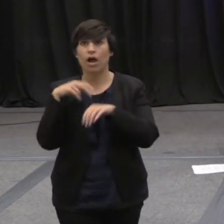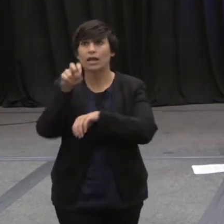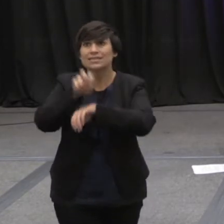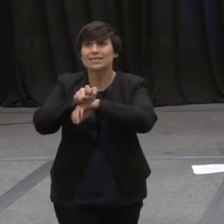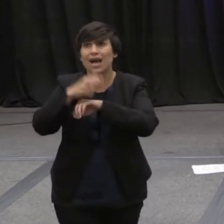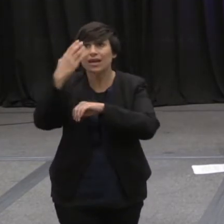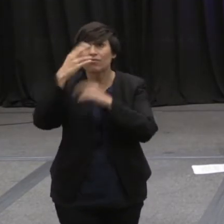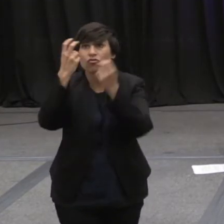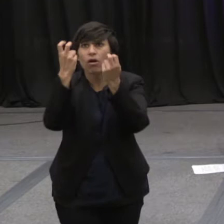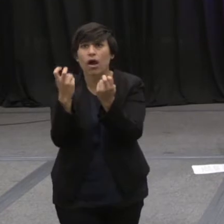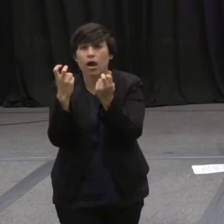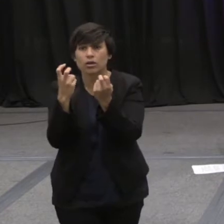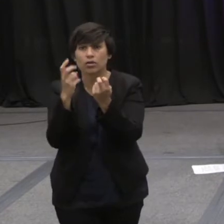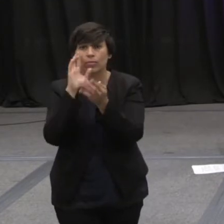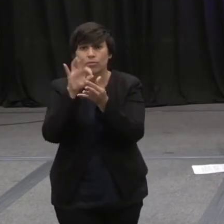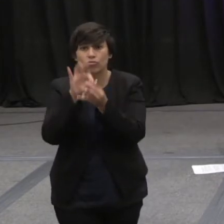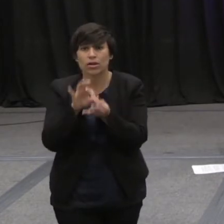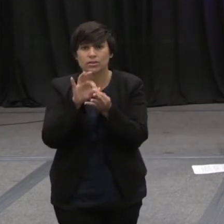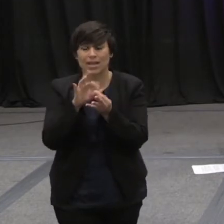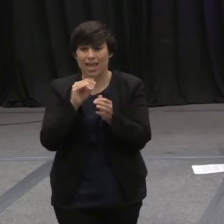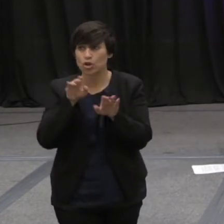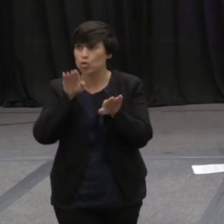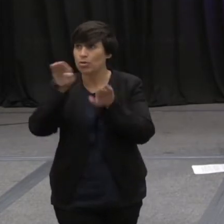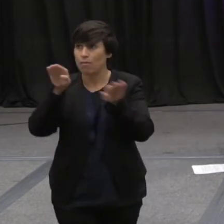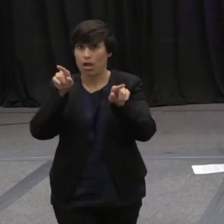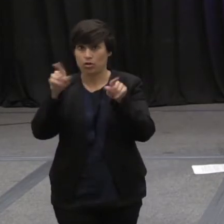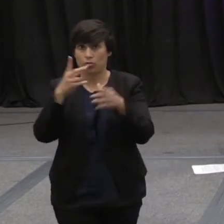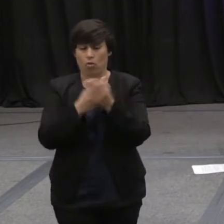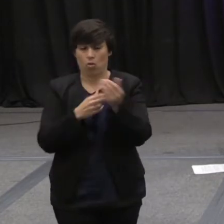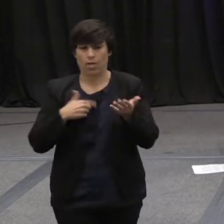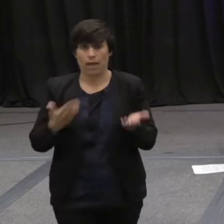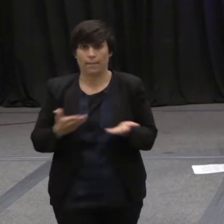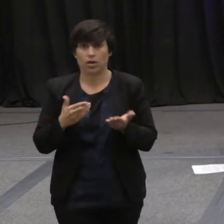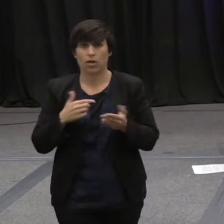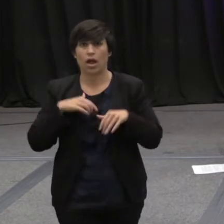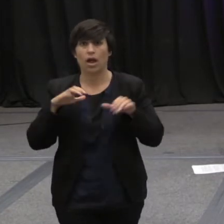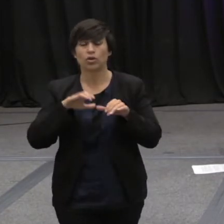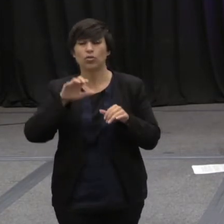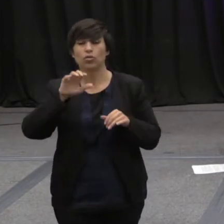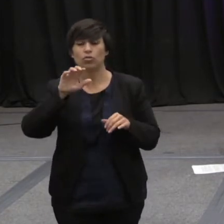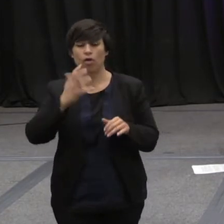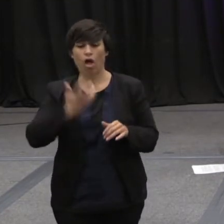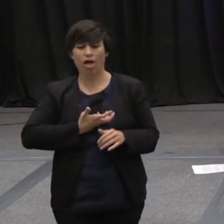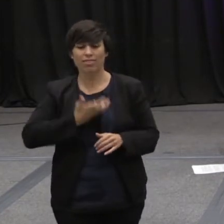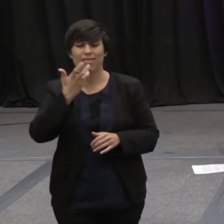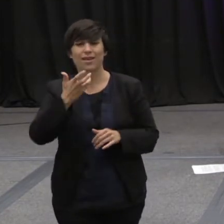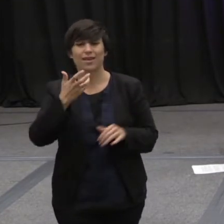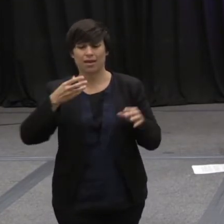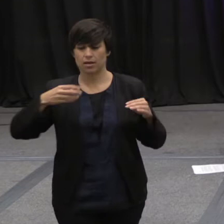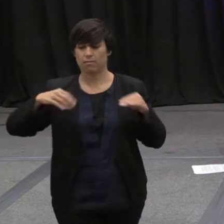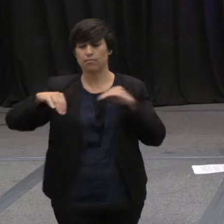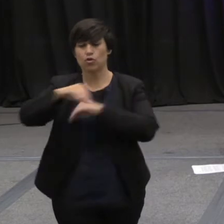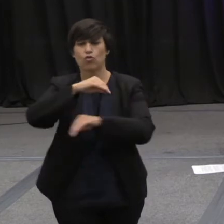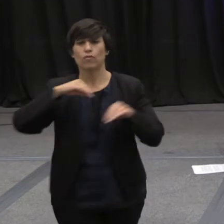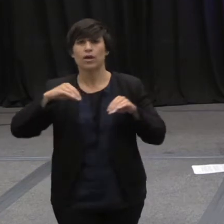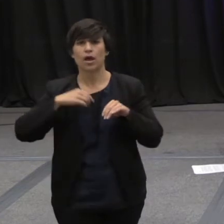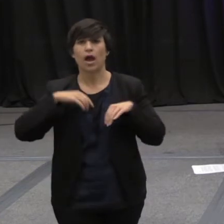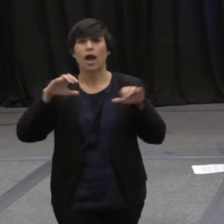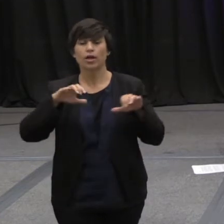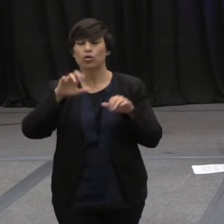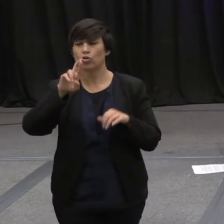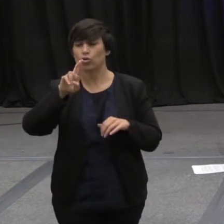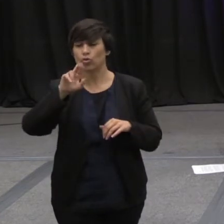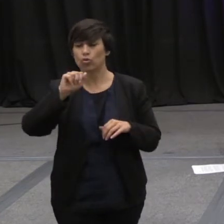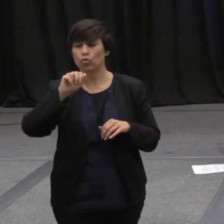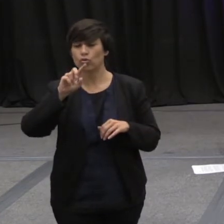remind both of you that I was in the space, and I do authentic movement, and I do radical